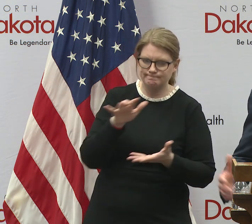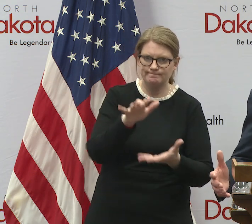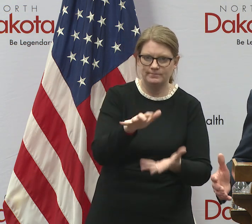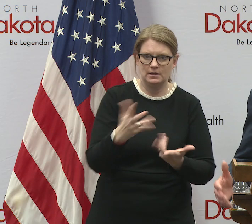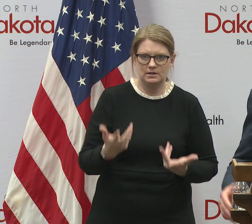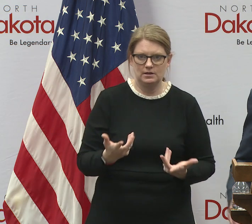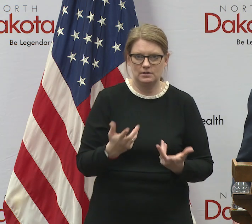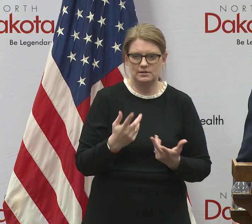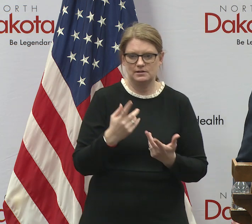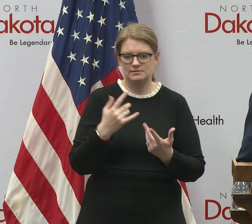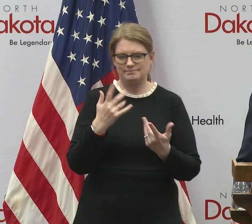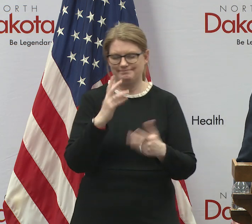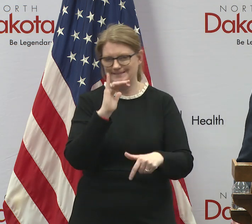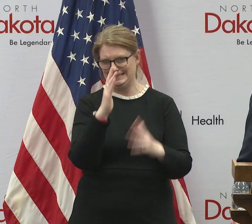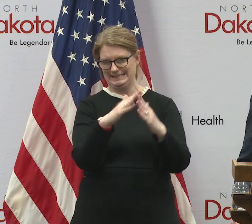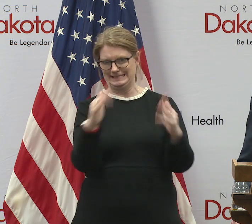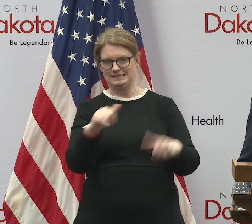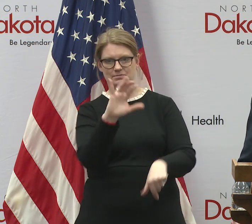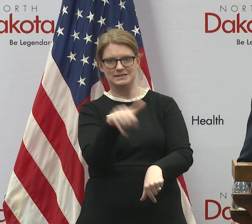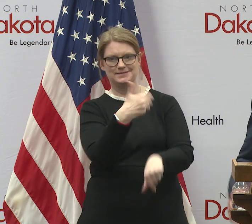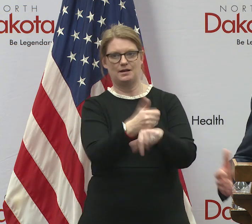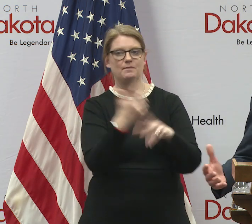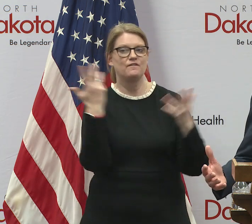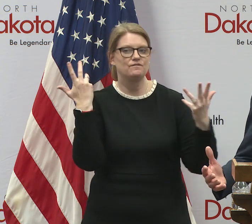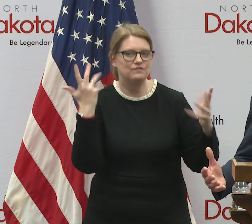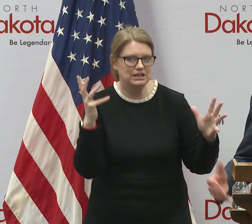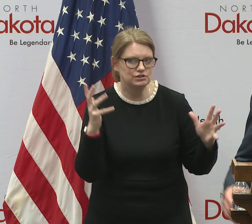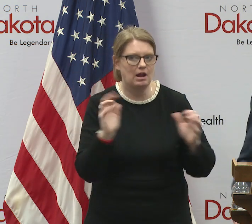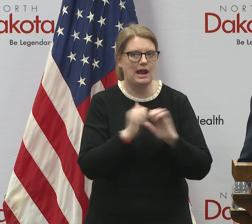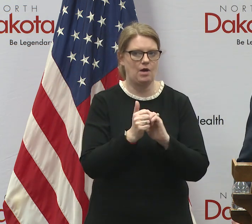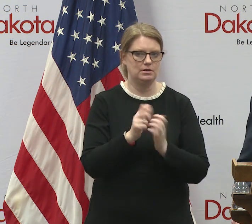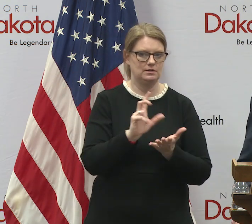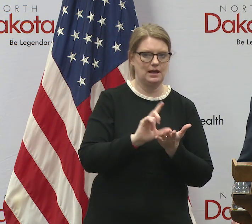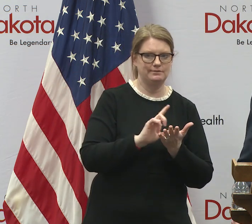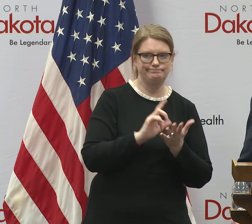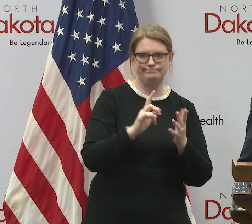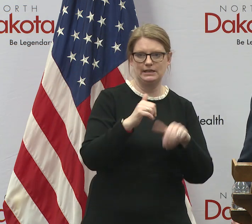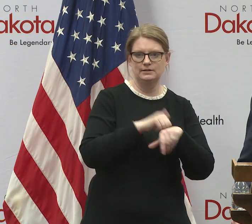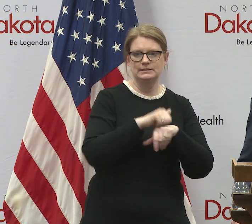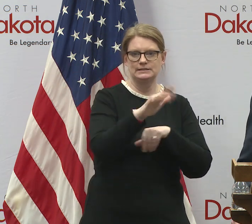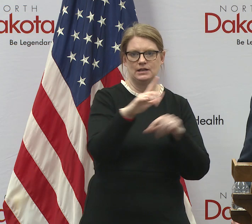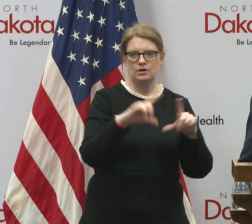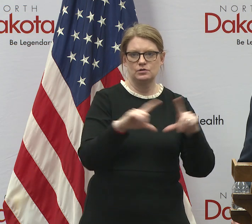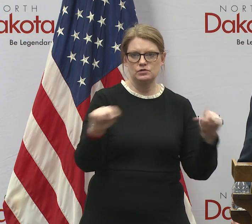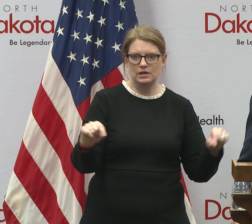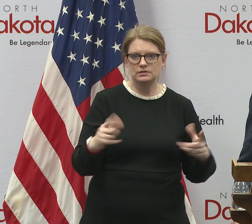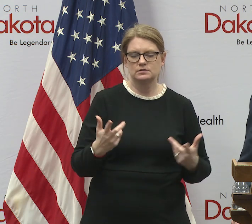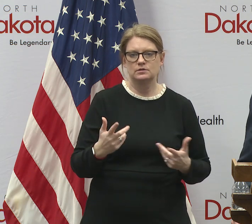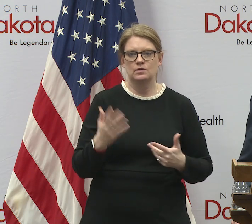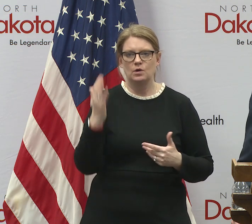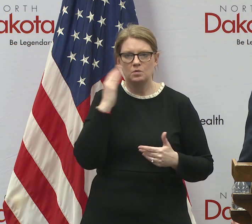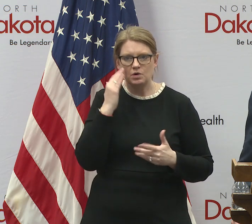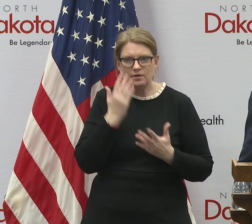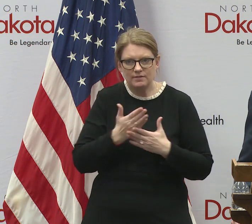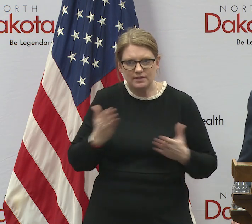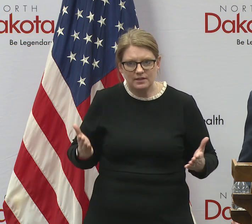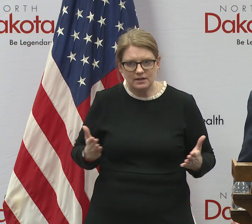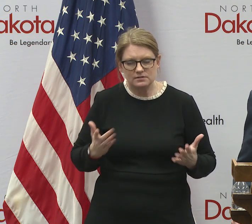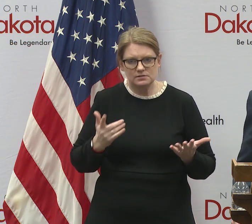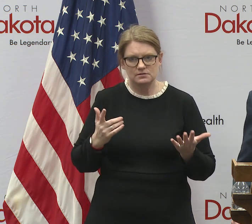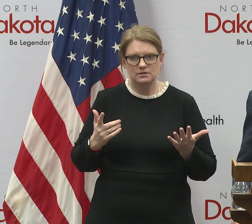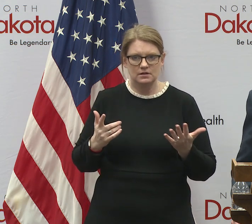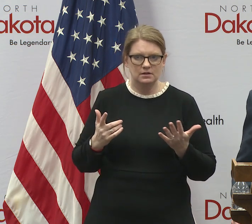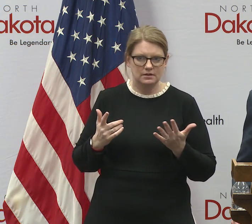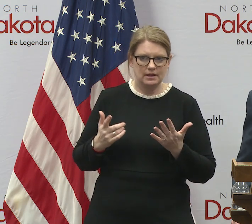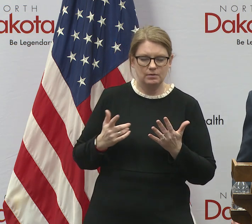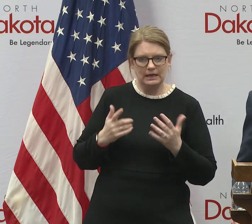already mechanisms in place on how to do that, and we know that we've got backstops that we can do behind our unemployment